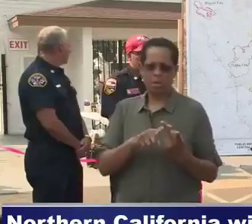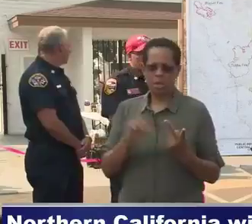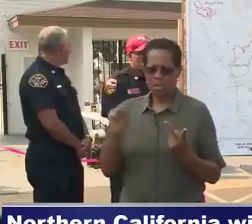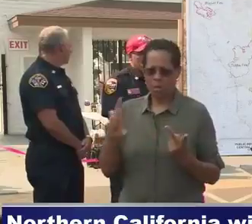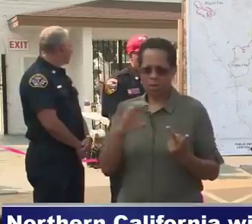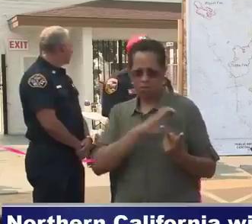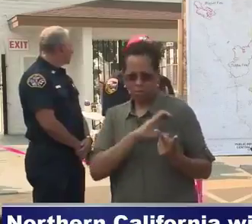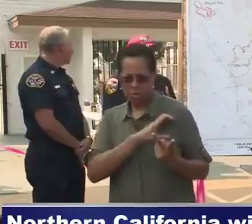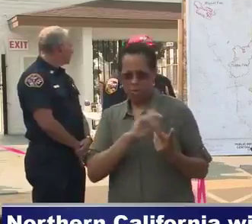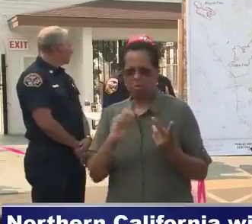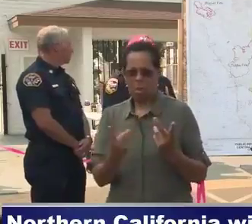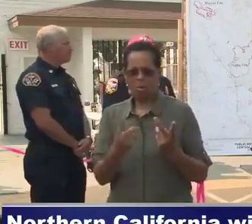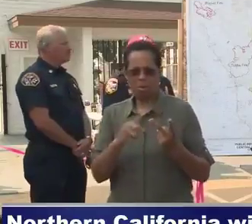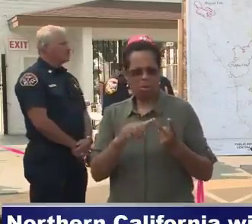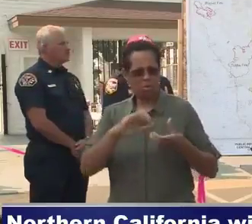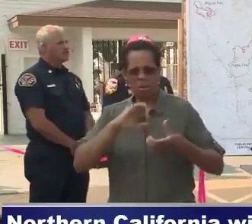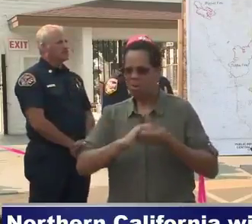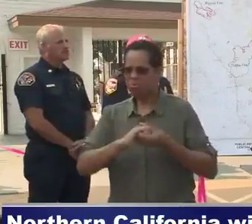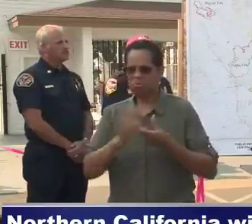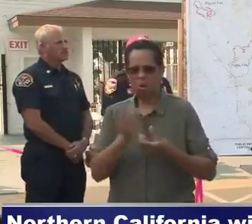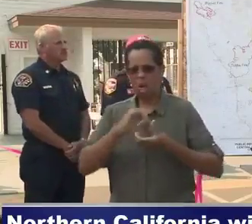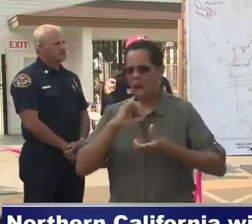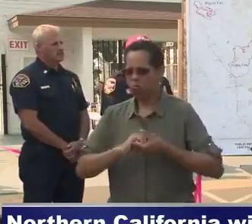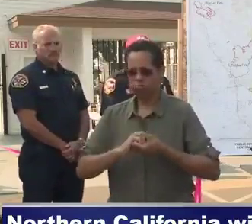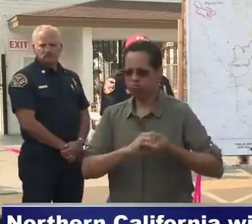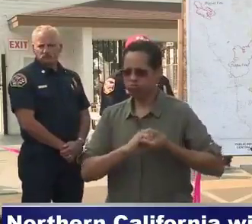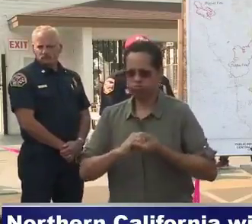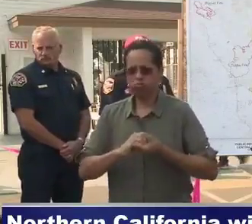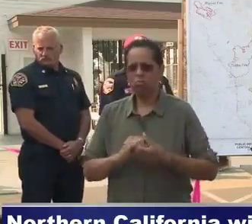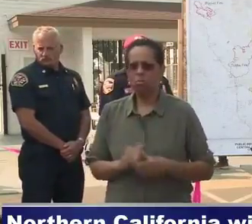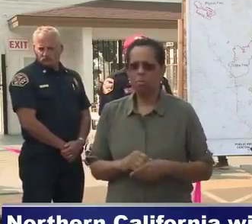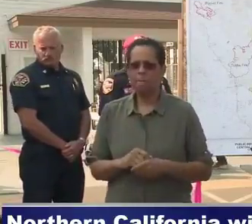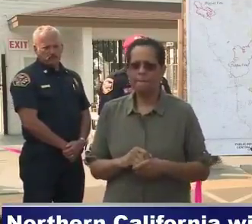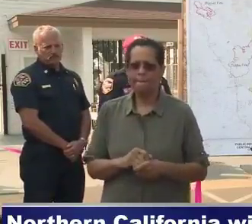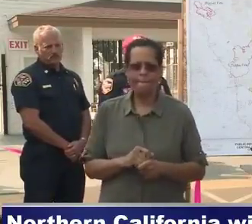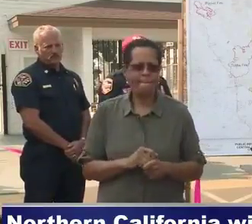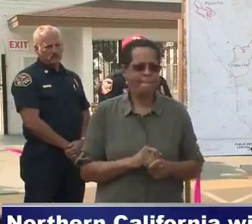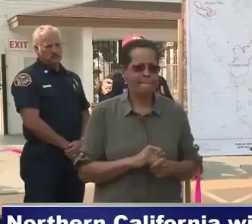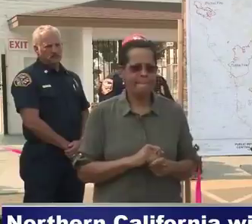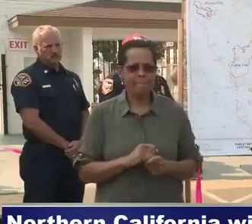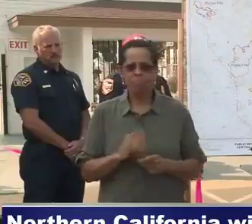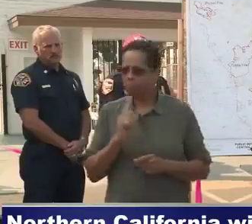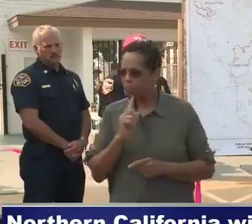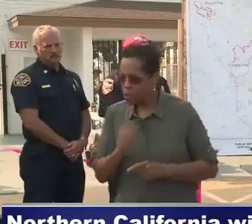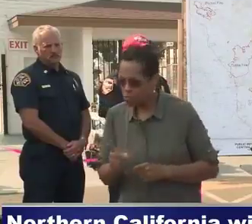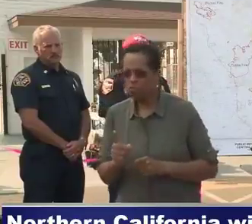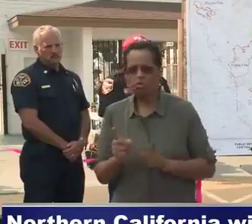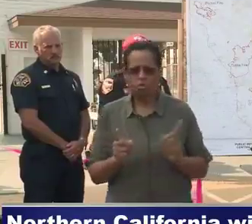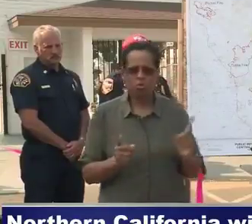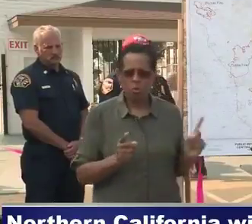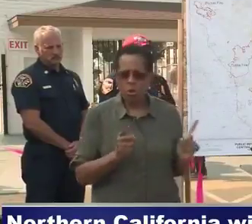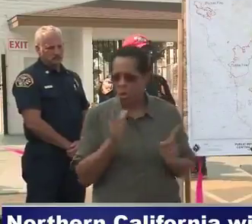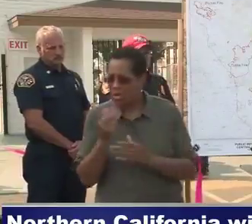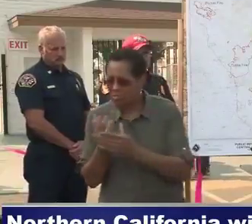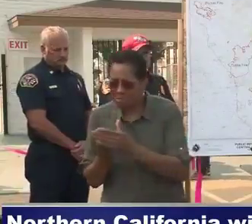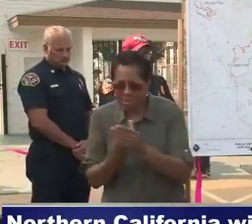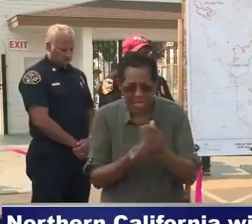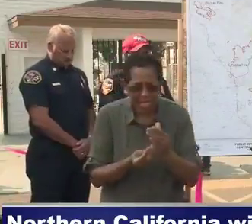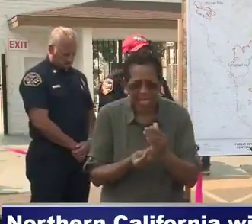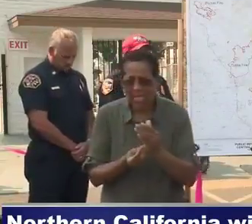very collaboratively to bring resolution to those that are missing or reported